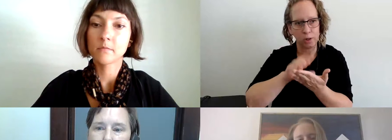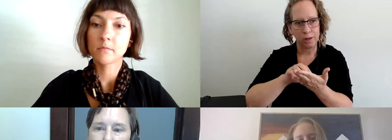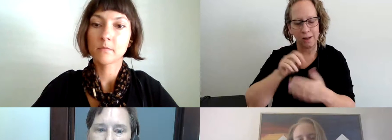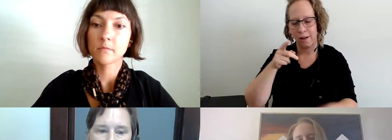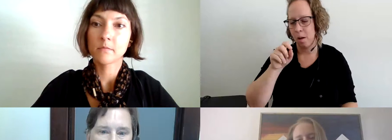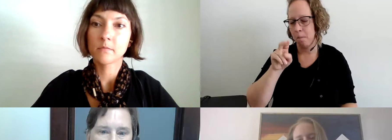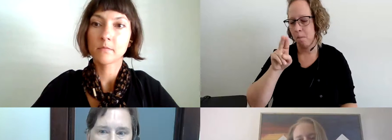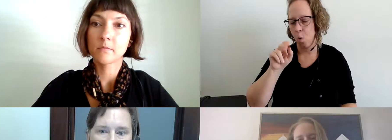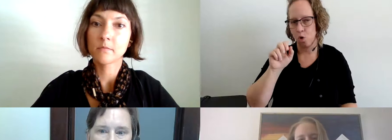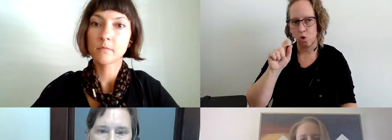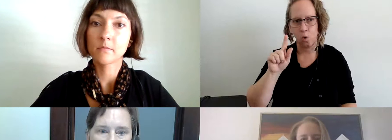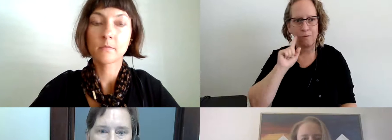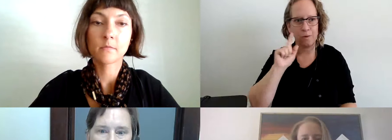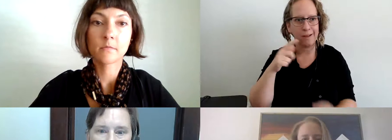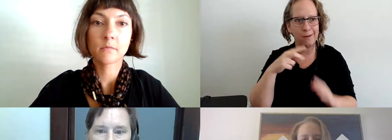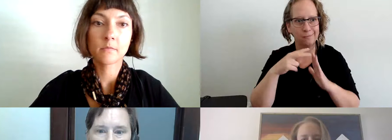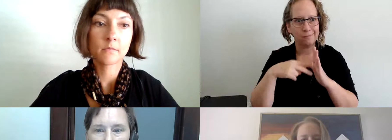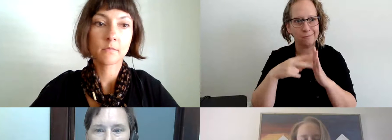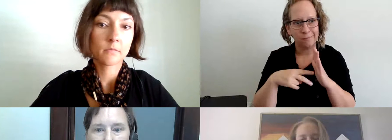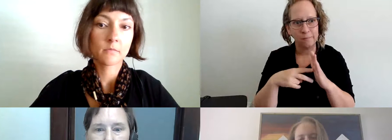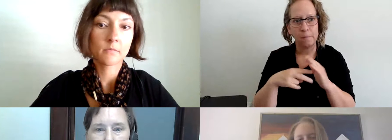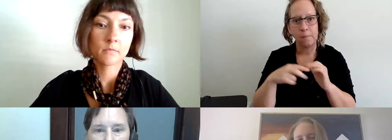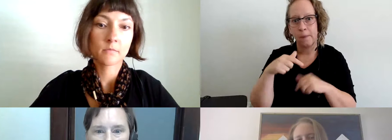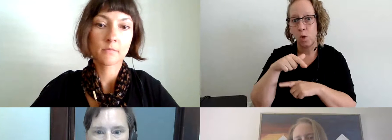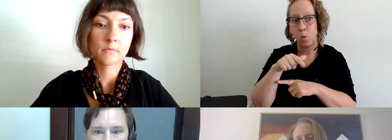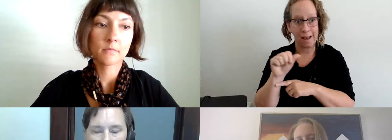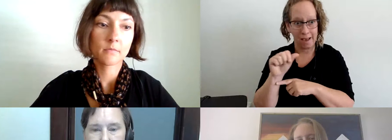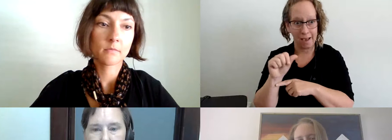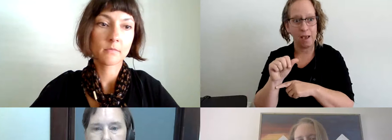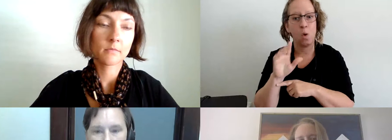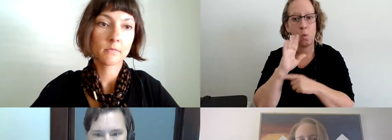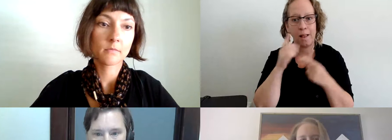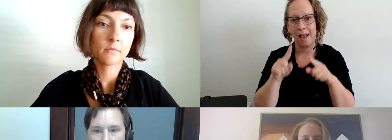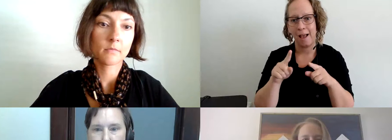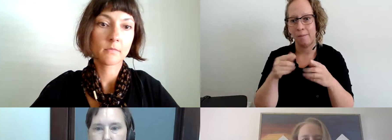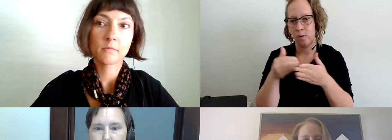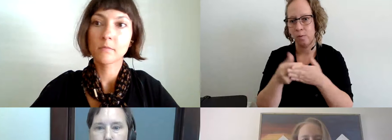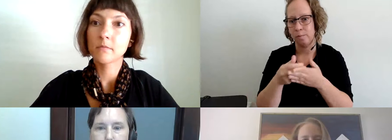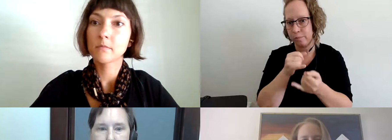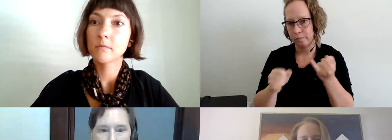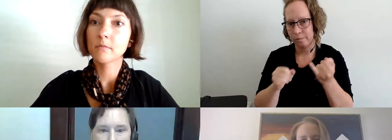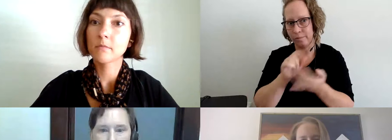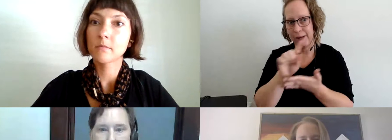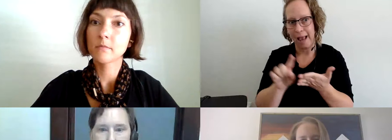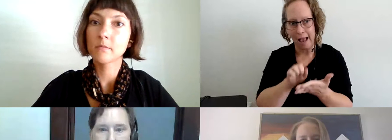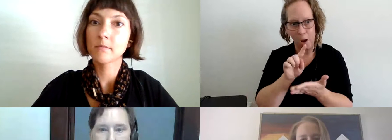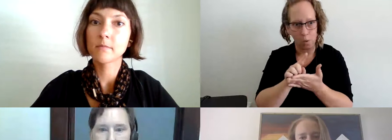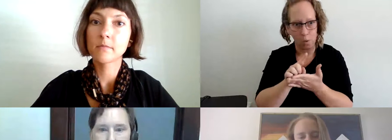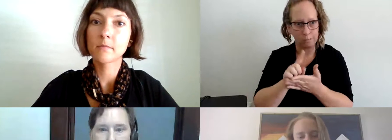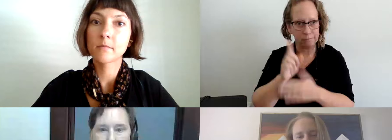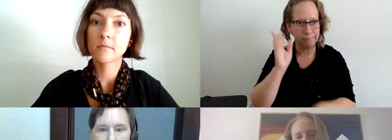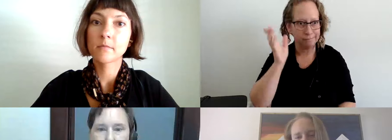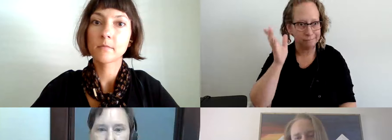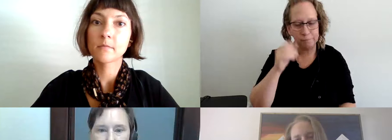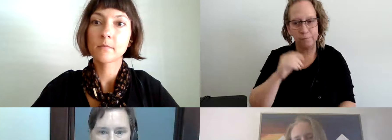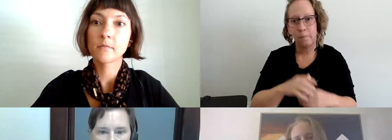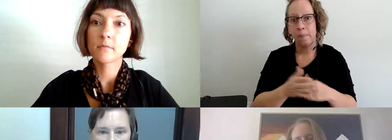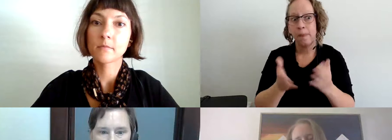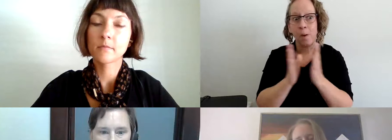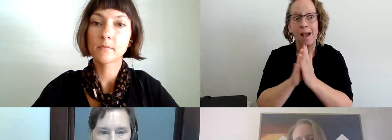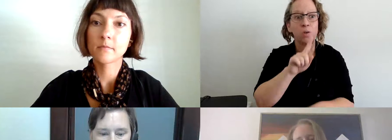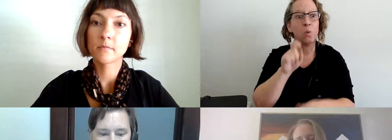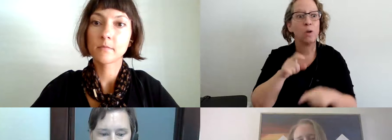reference. The question and answer portion of the webinar will occur near the end of the hour-long discussion. To ask a